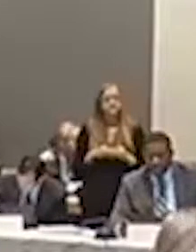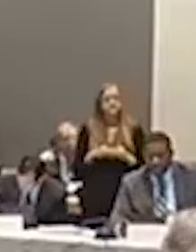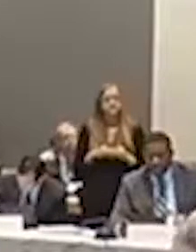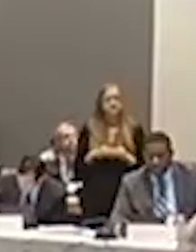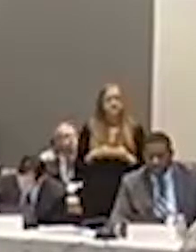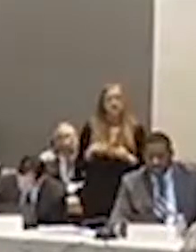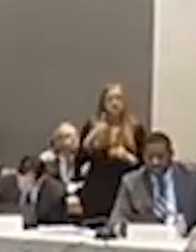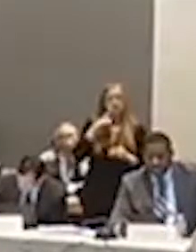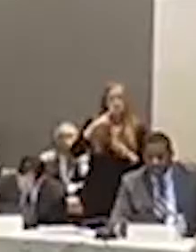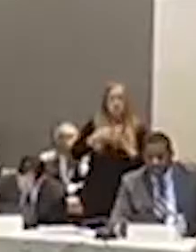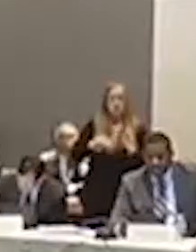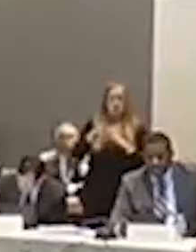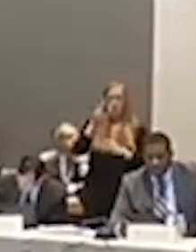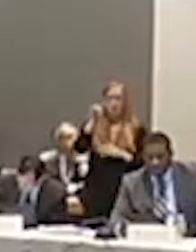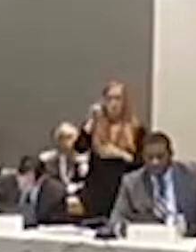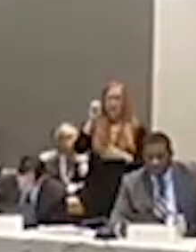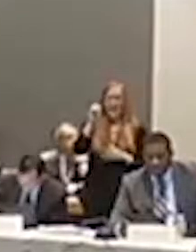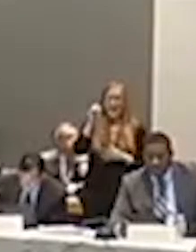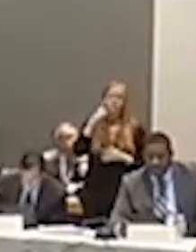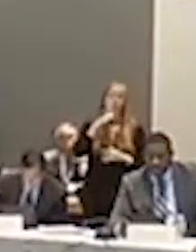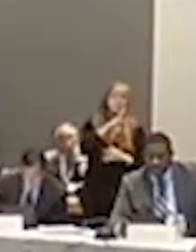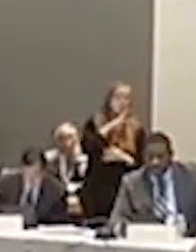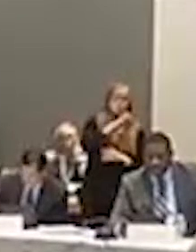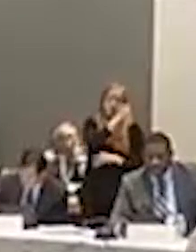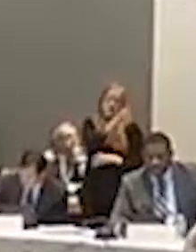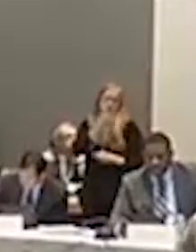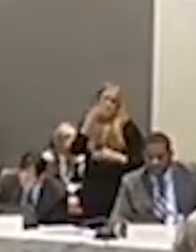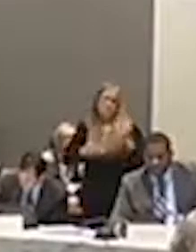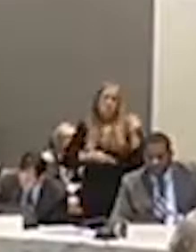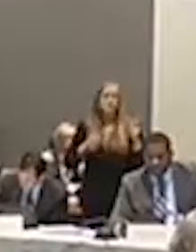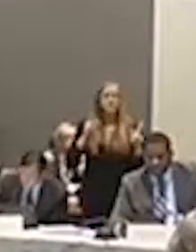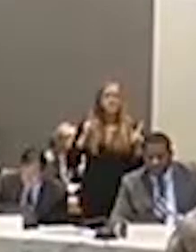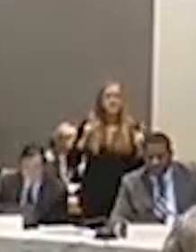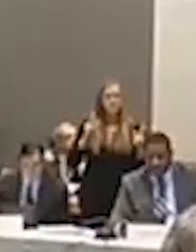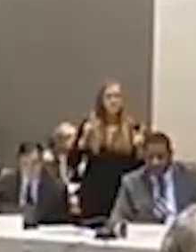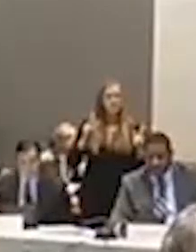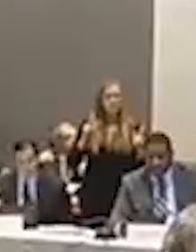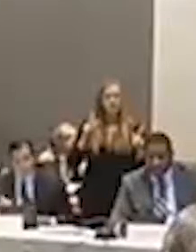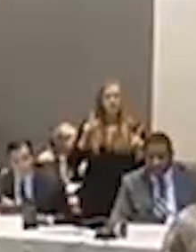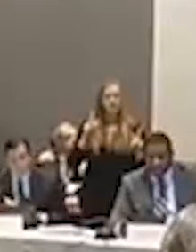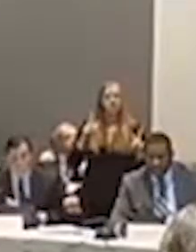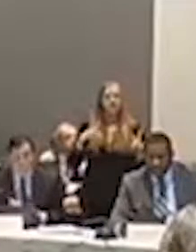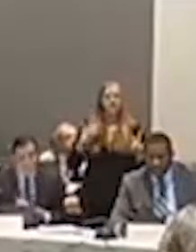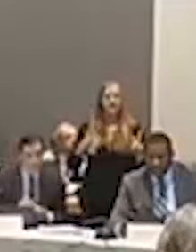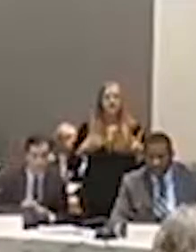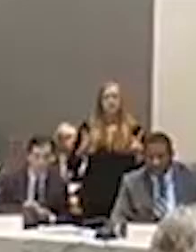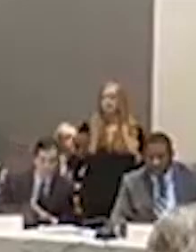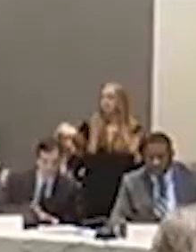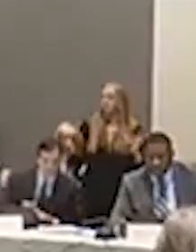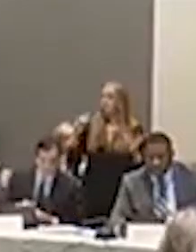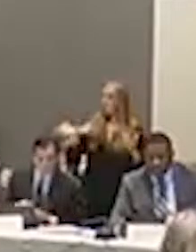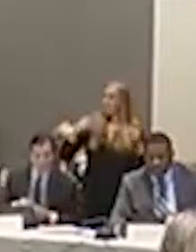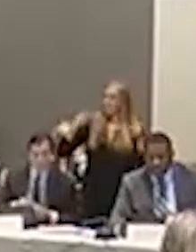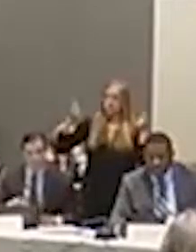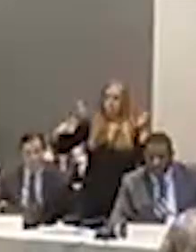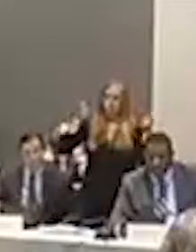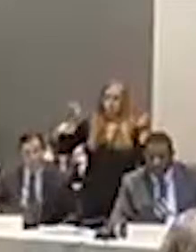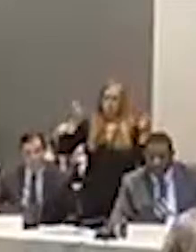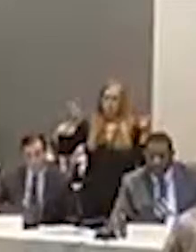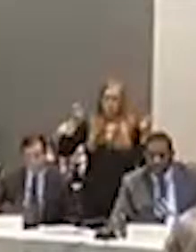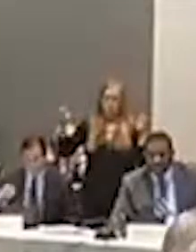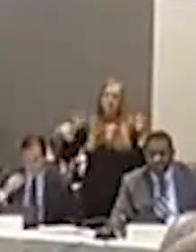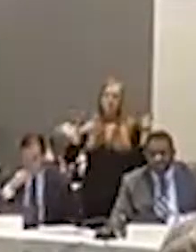clear to me, not just in the water context, but in energy too, people need to feel some sense of control over their rates, and Dr. Mona used the